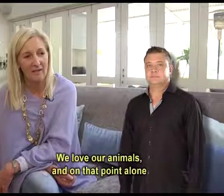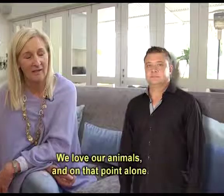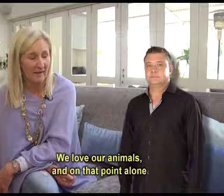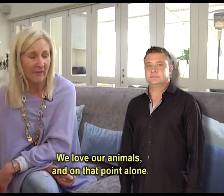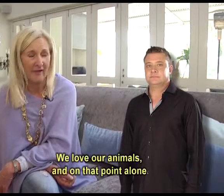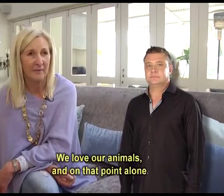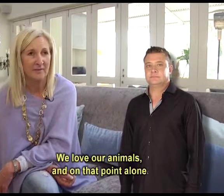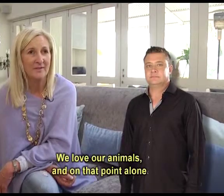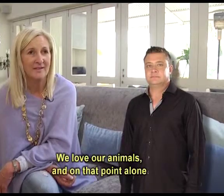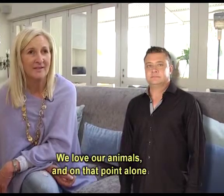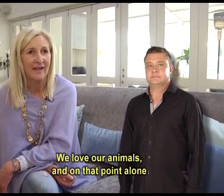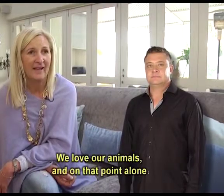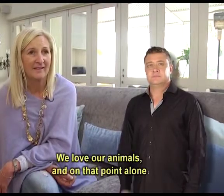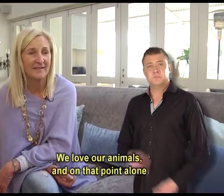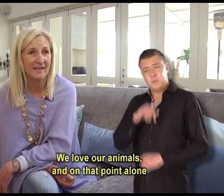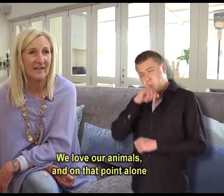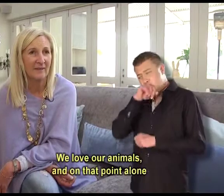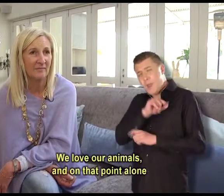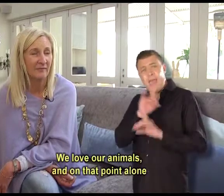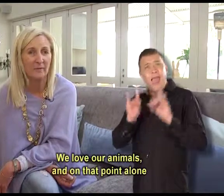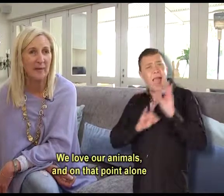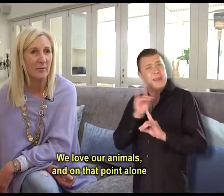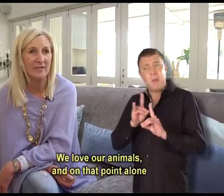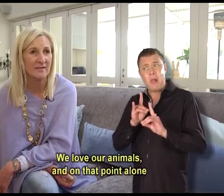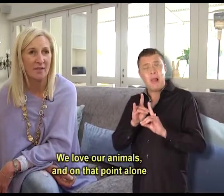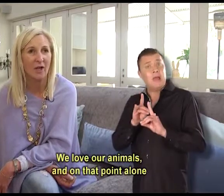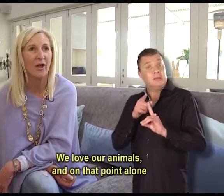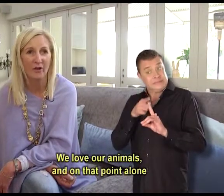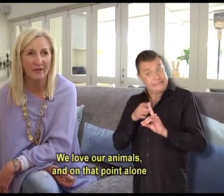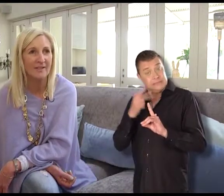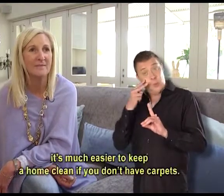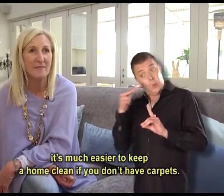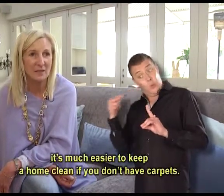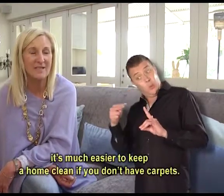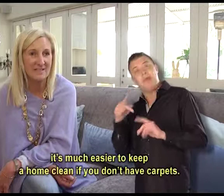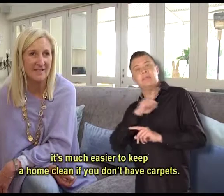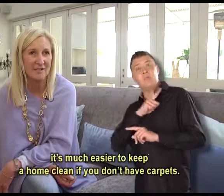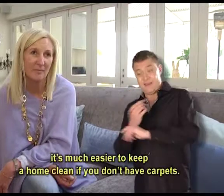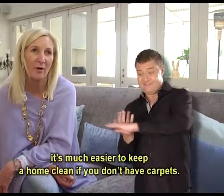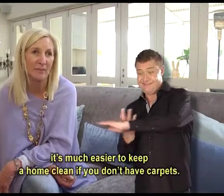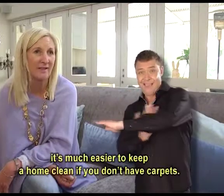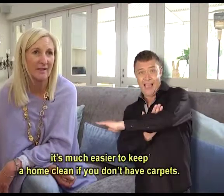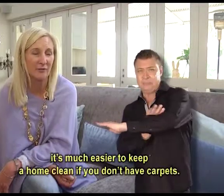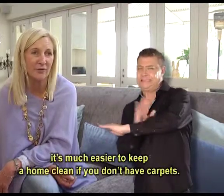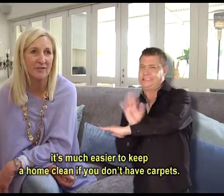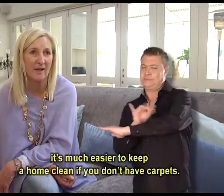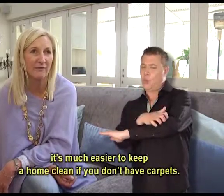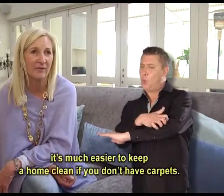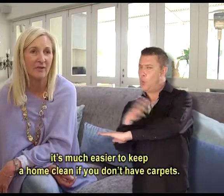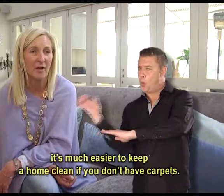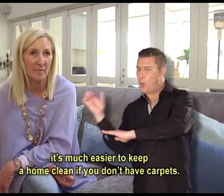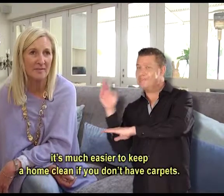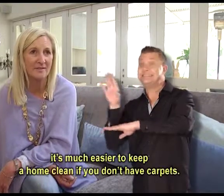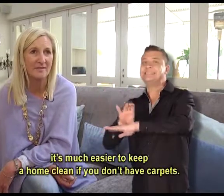We love our animals, and from that point alone, it is much easier to keep a home clean if you don't